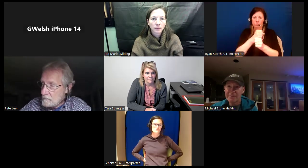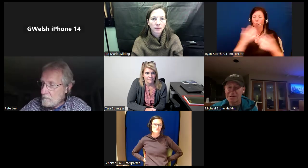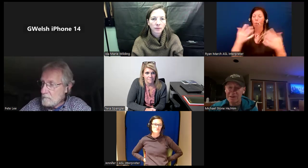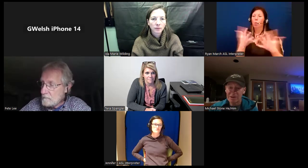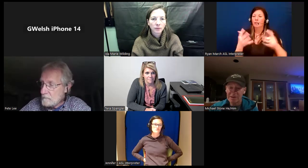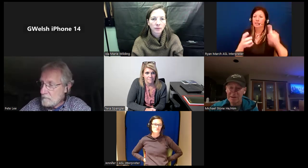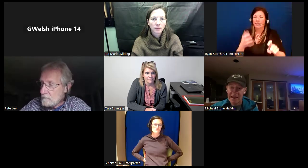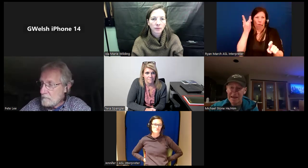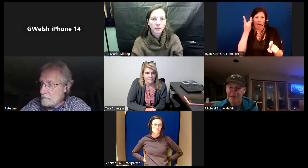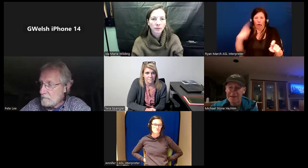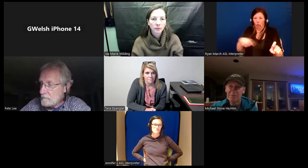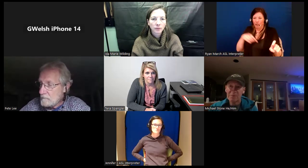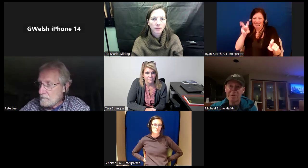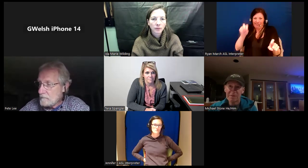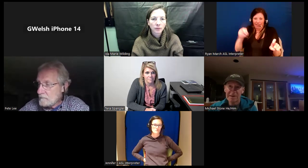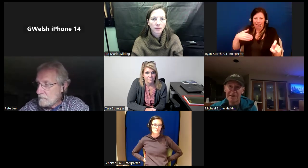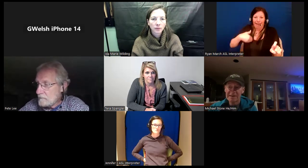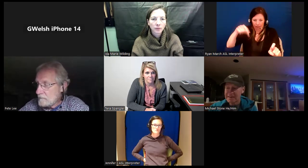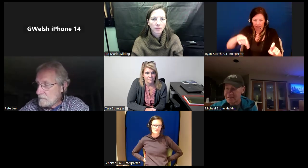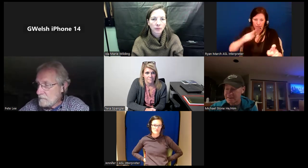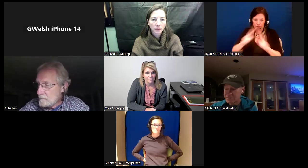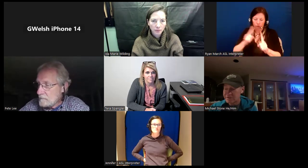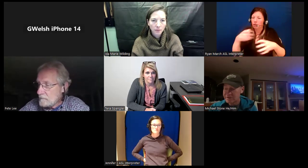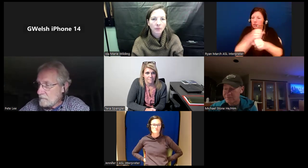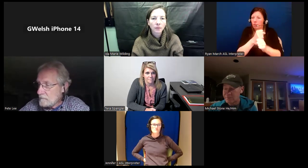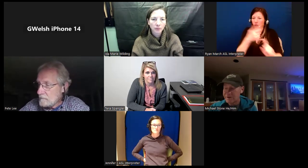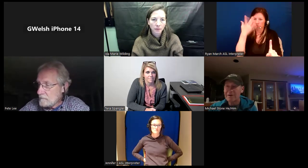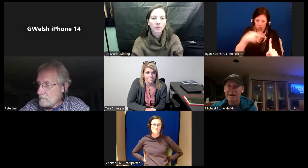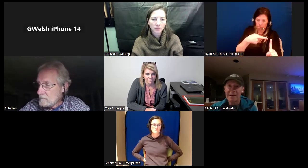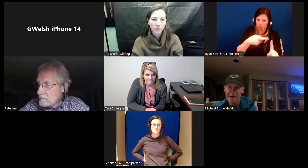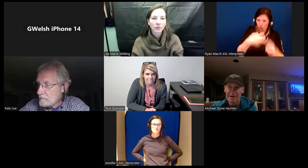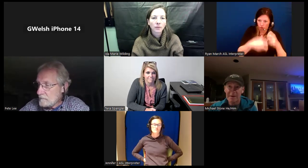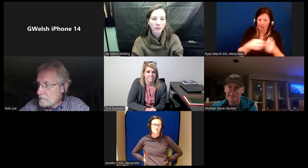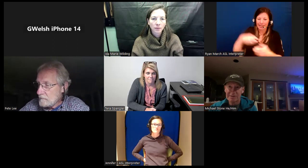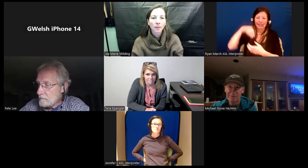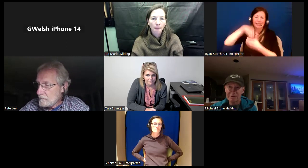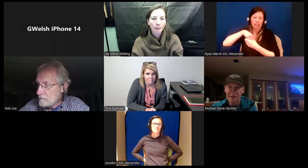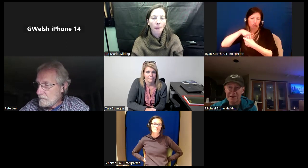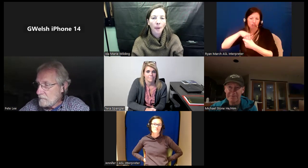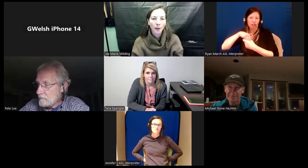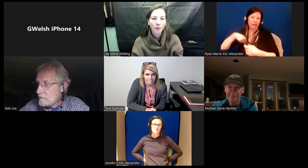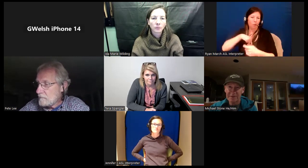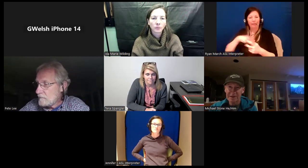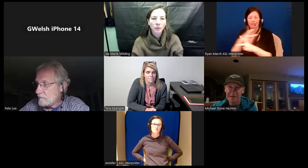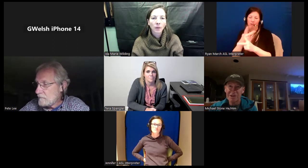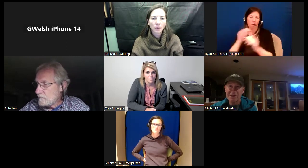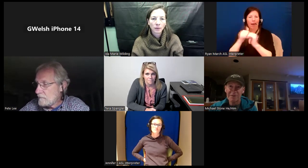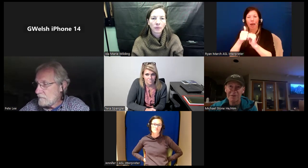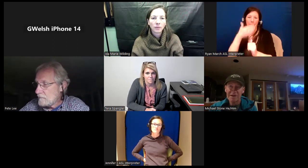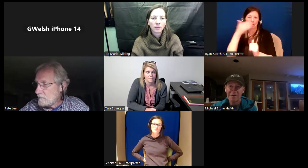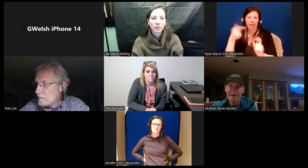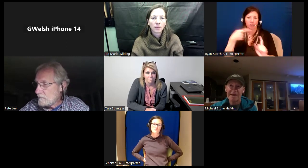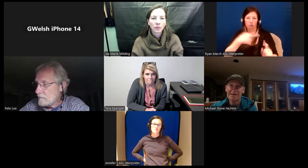this conversation, and then internally we'll figure out how best to